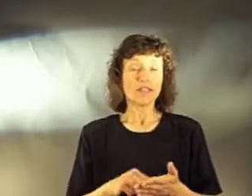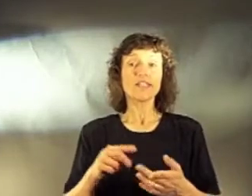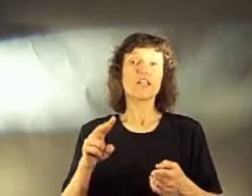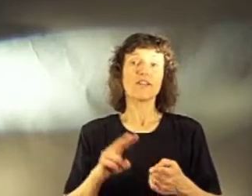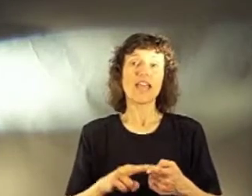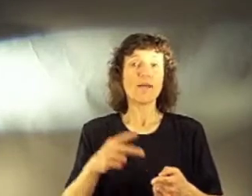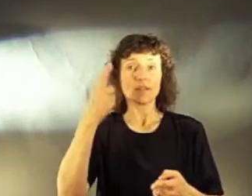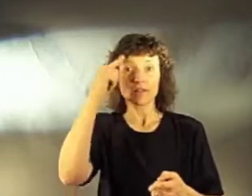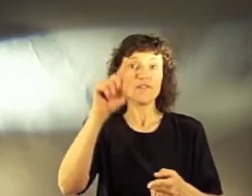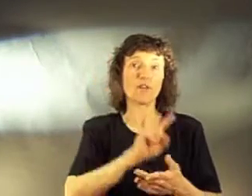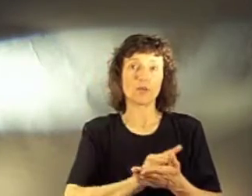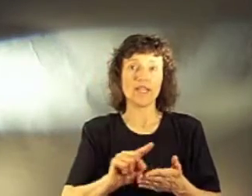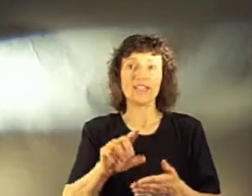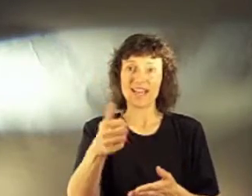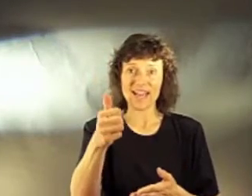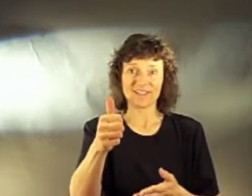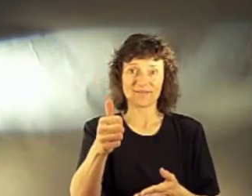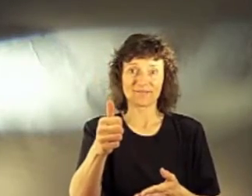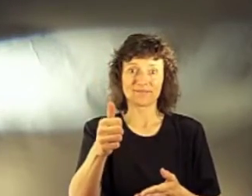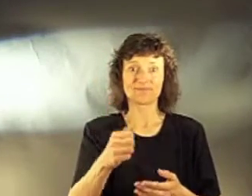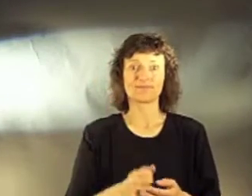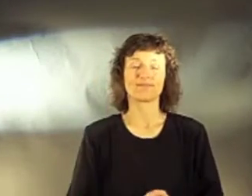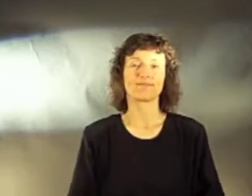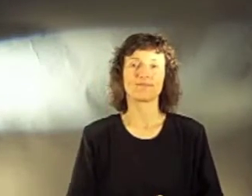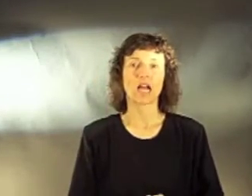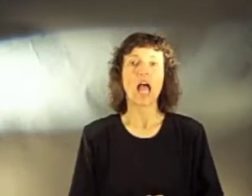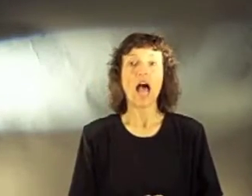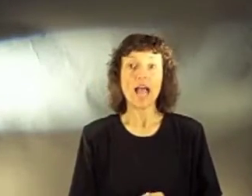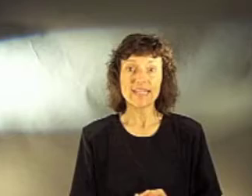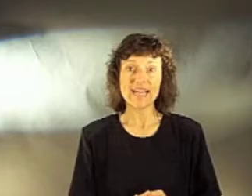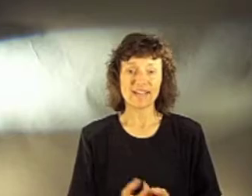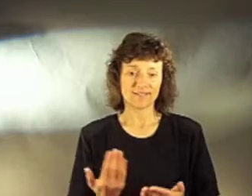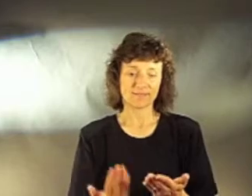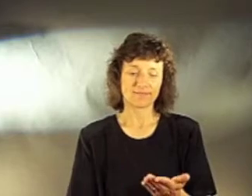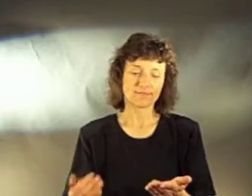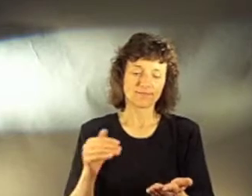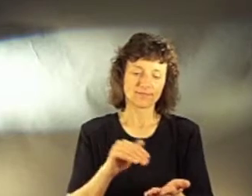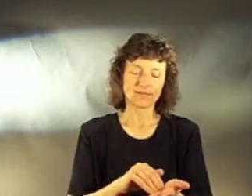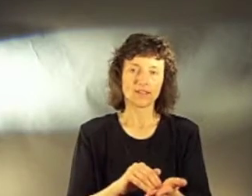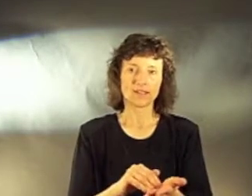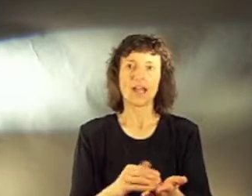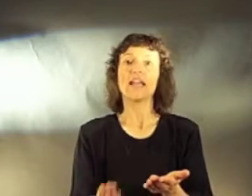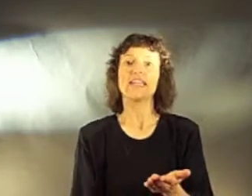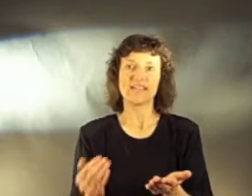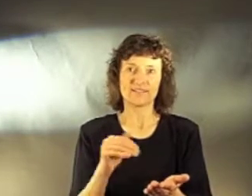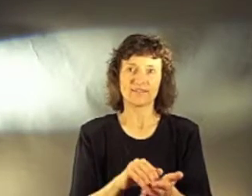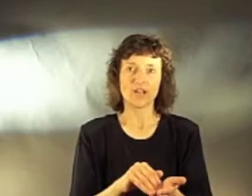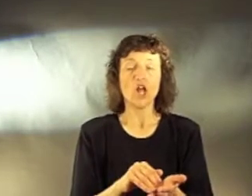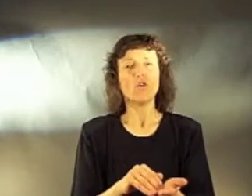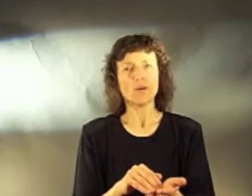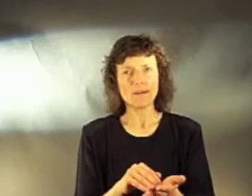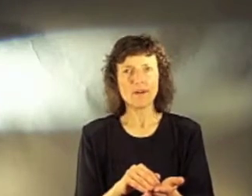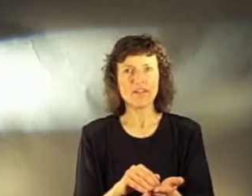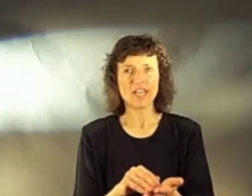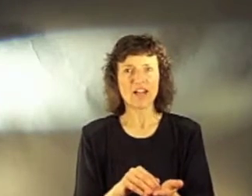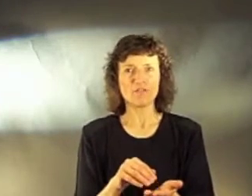This is the vocabulary for week 10. Again. Again. Remember the sign